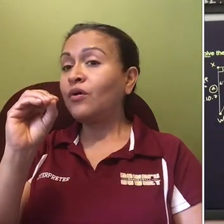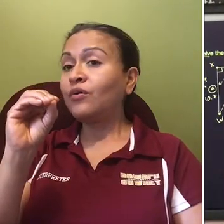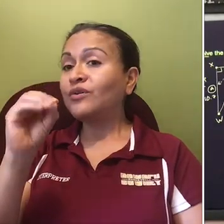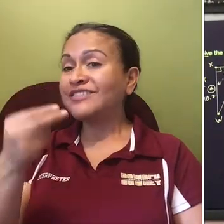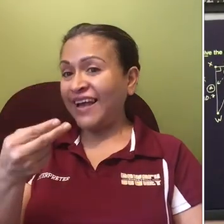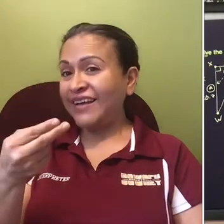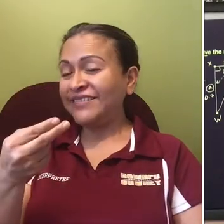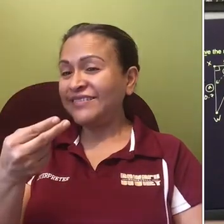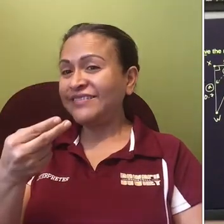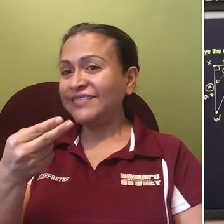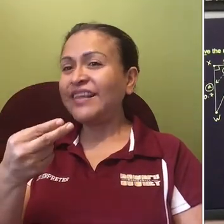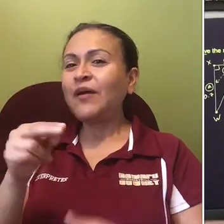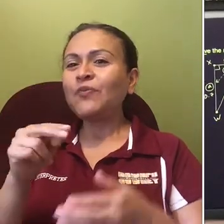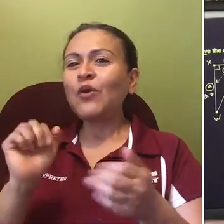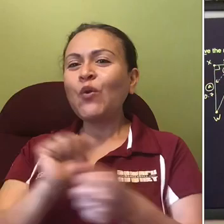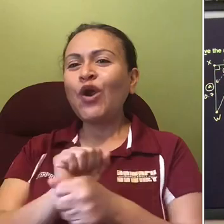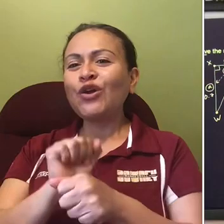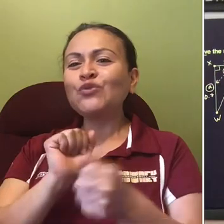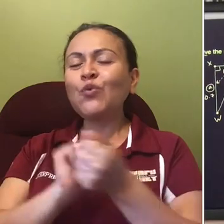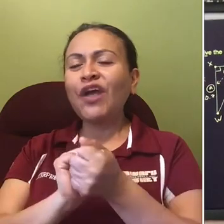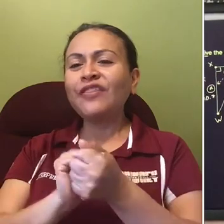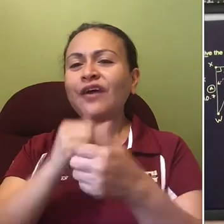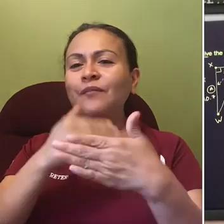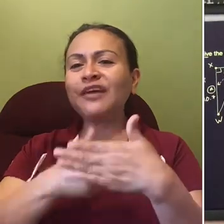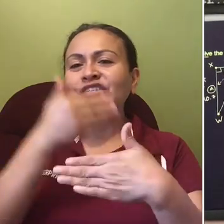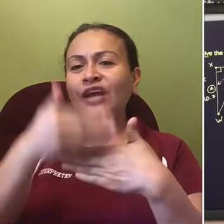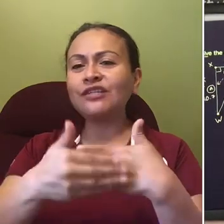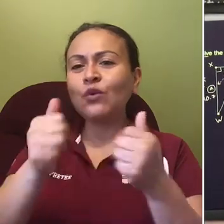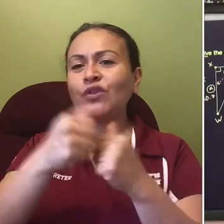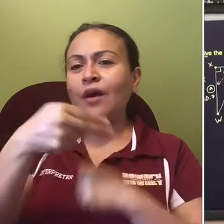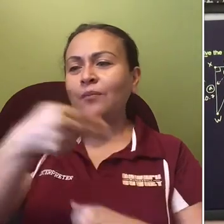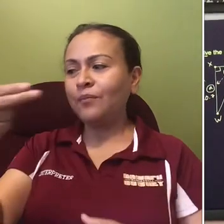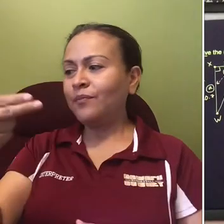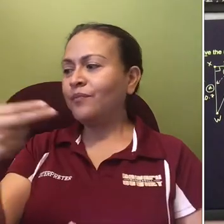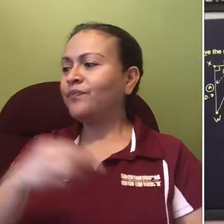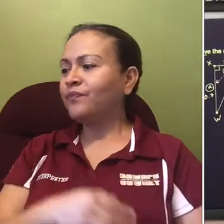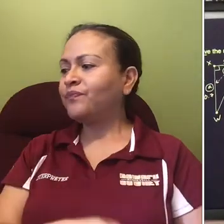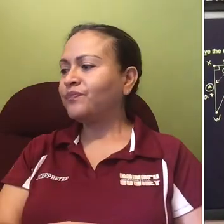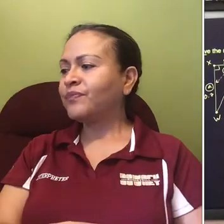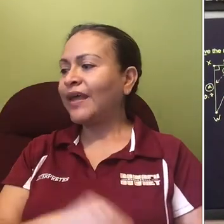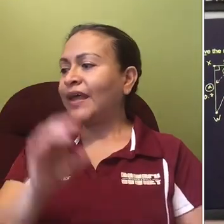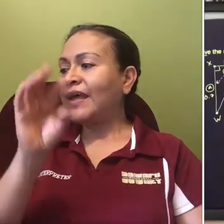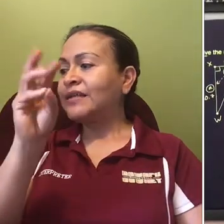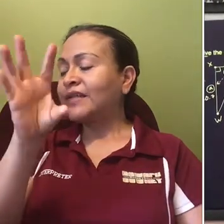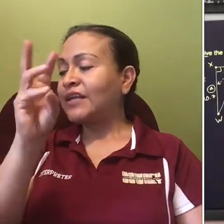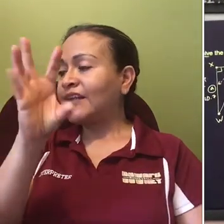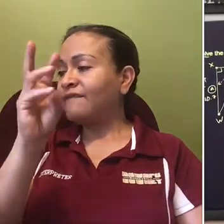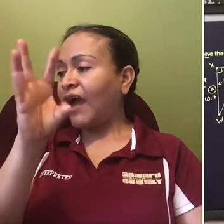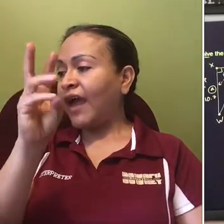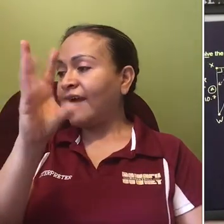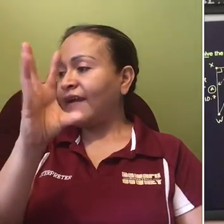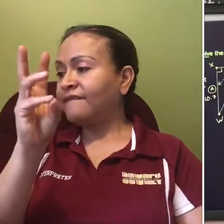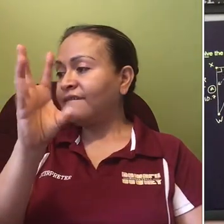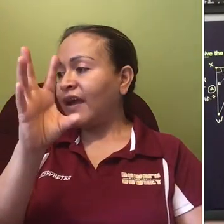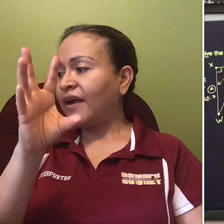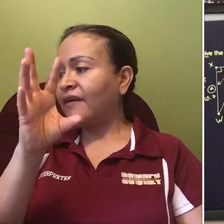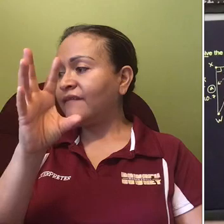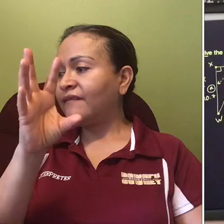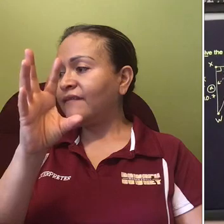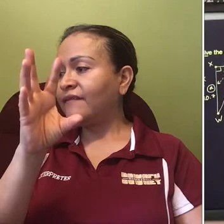adjacent over hypotenuse. So we could say that the cosine of 65 degrees